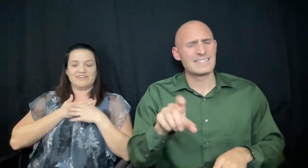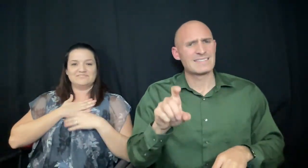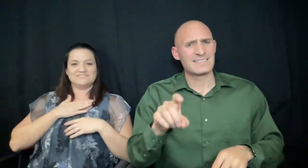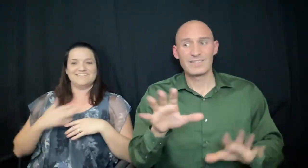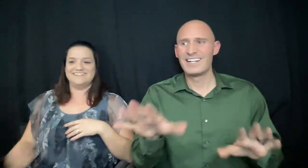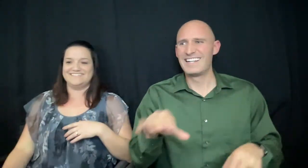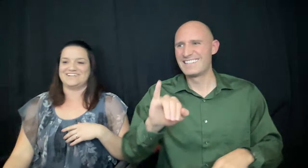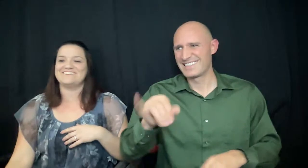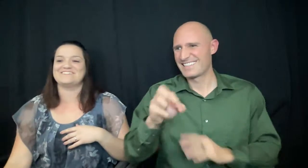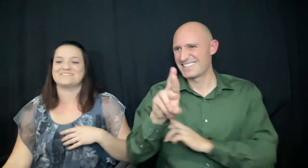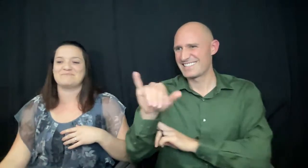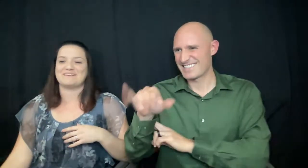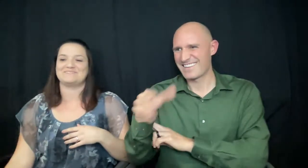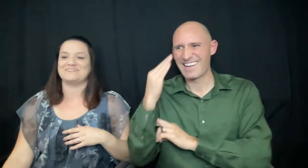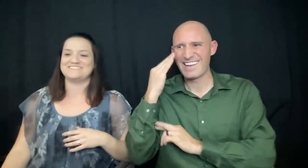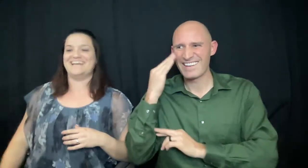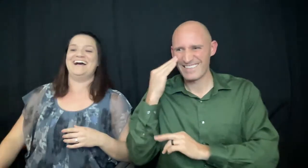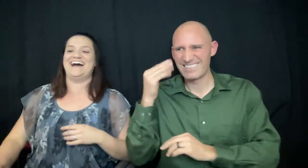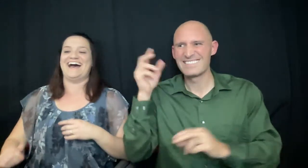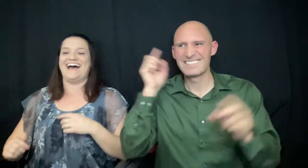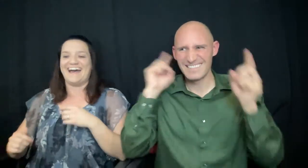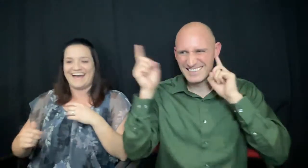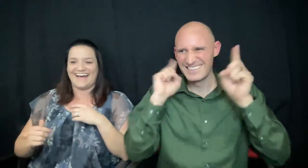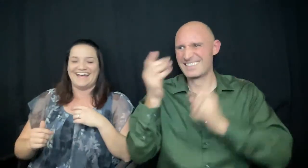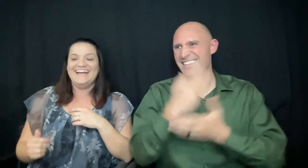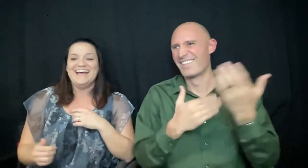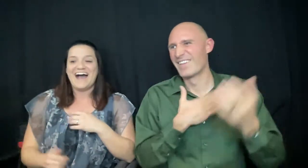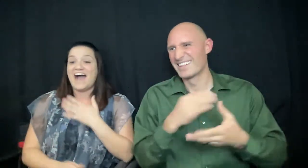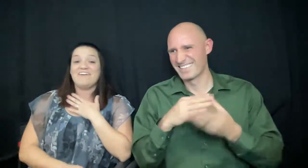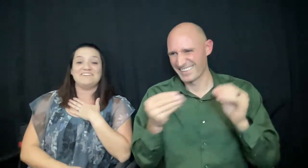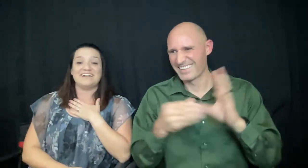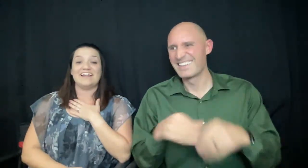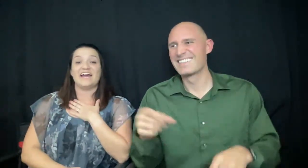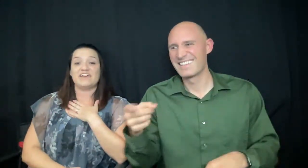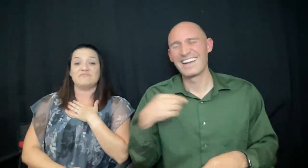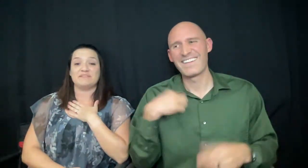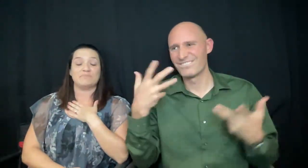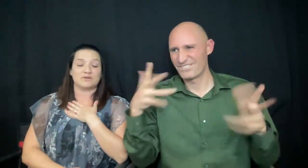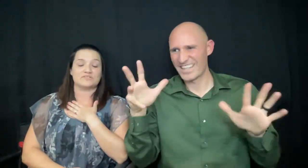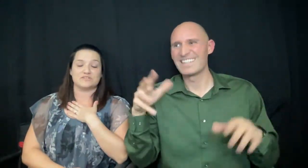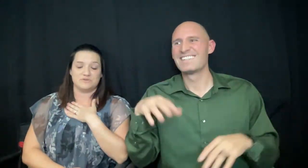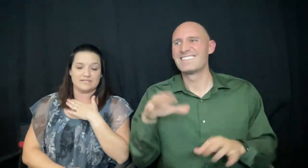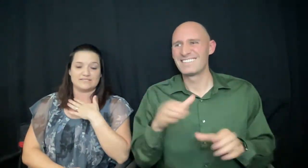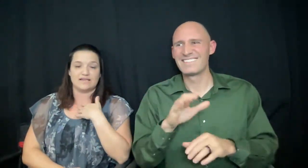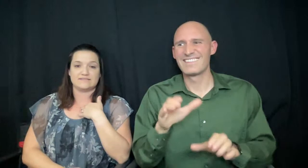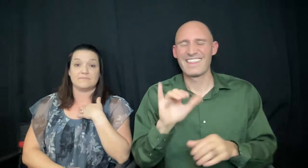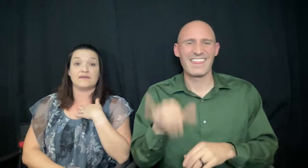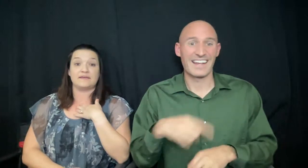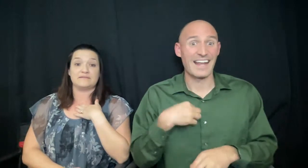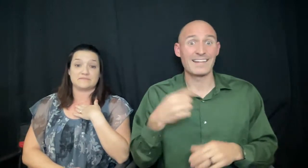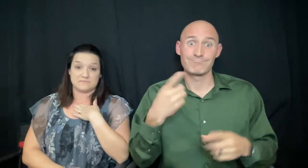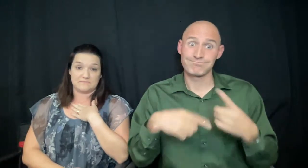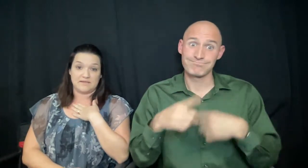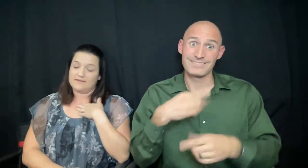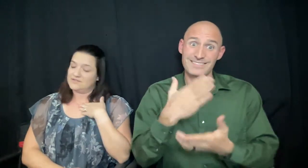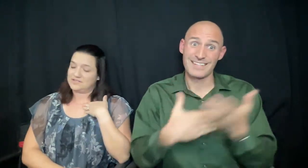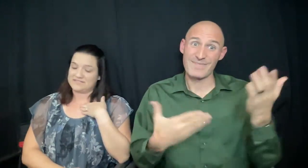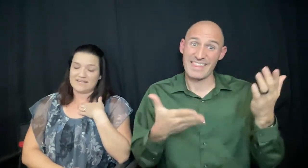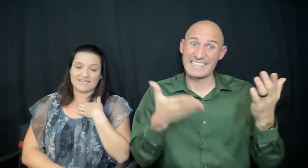knows. Jerry's heard some of my stories. I've done it. I have been the person who has signed some things. Shouldn't have signed it.